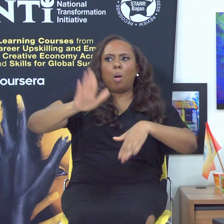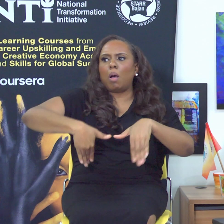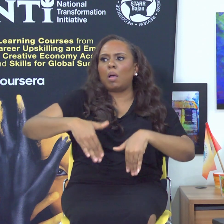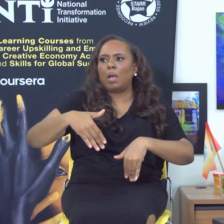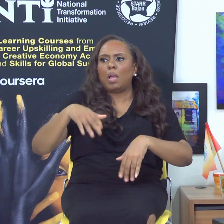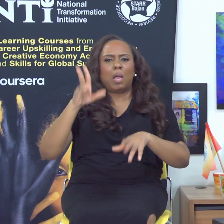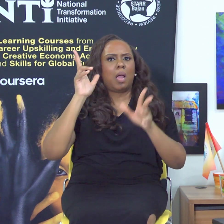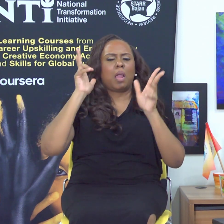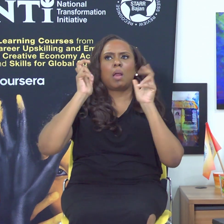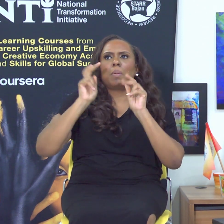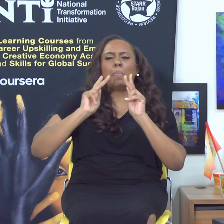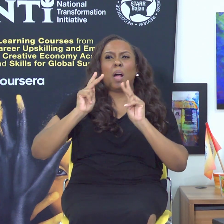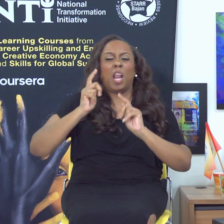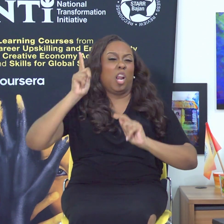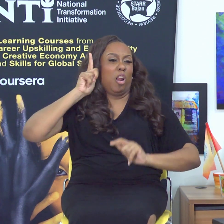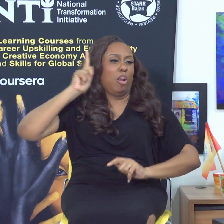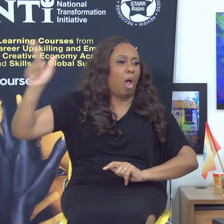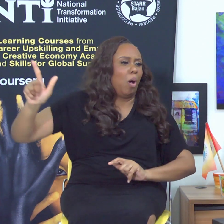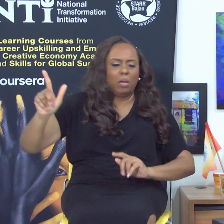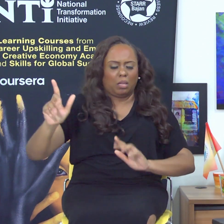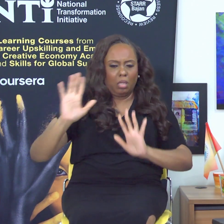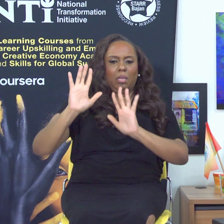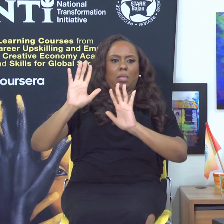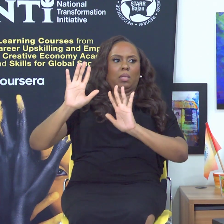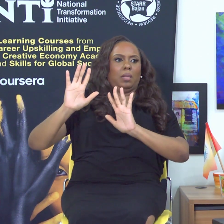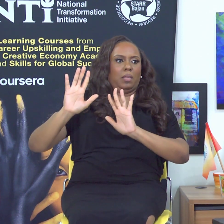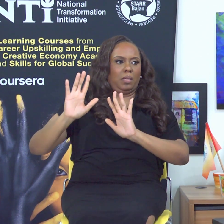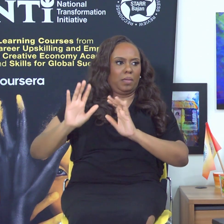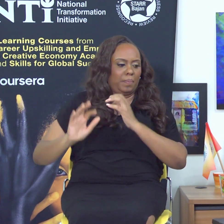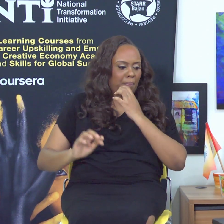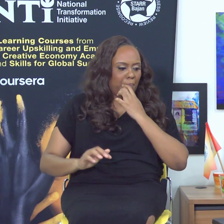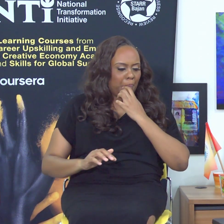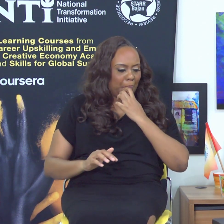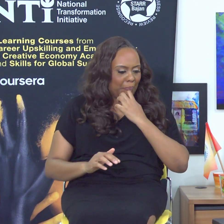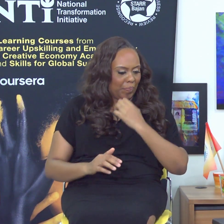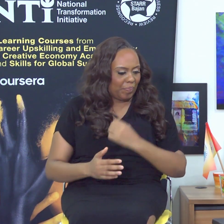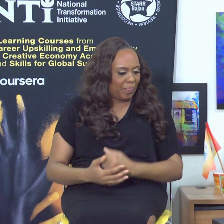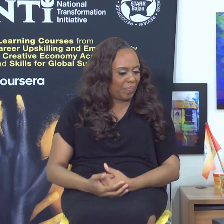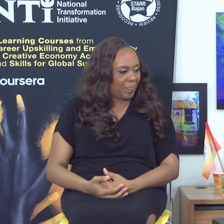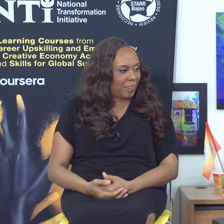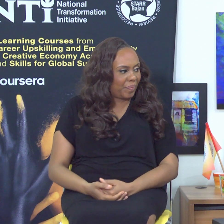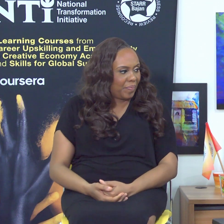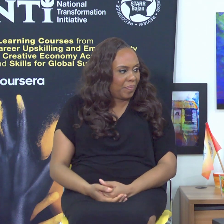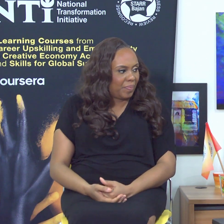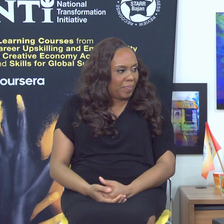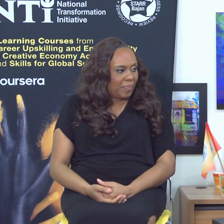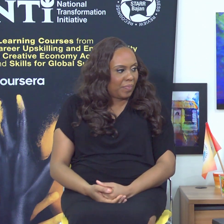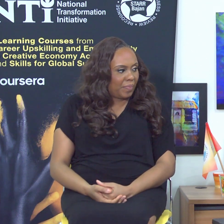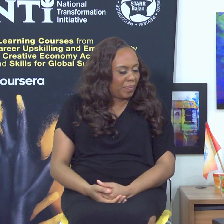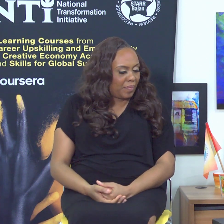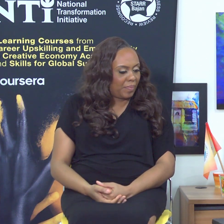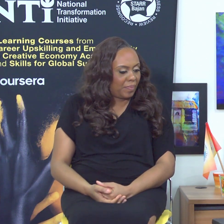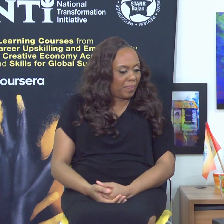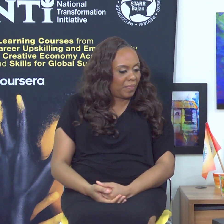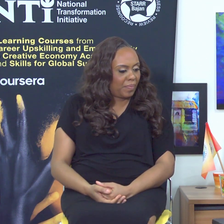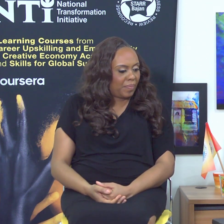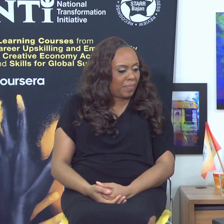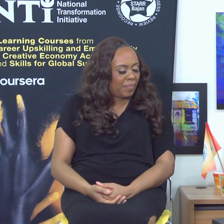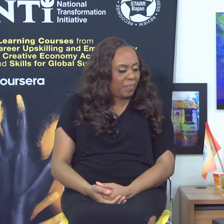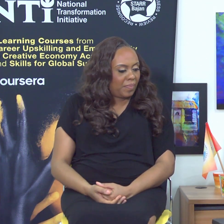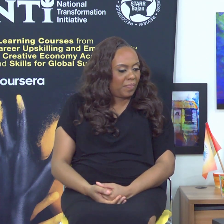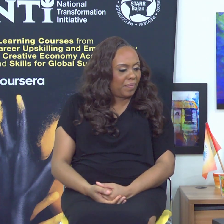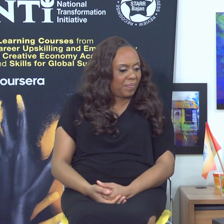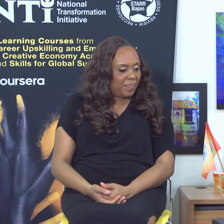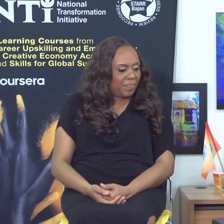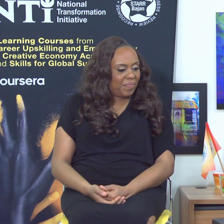loud too. Yeah. Yeah. Interesting. Yeah. I want to ask both